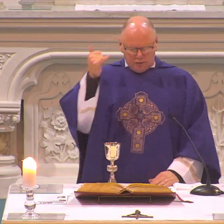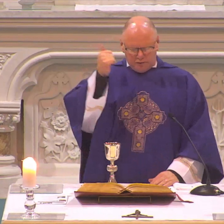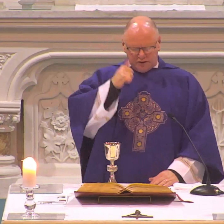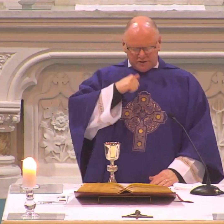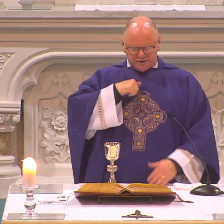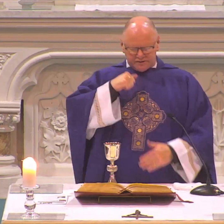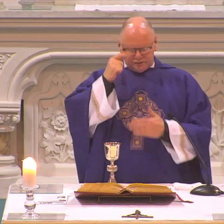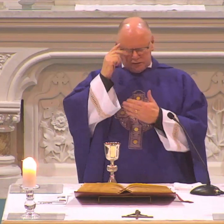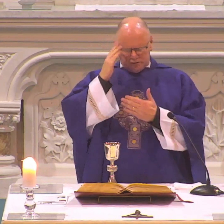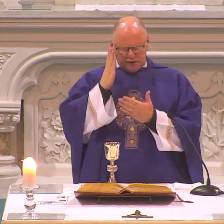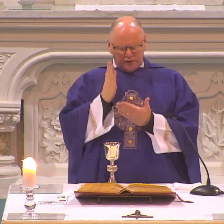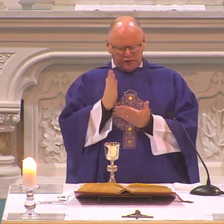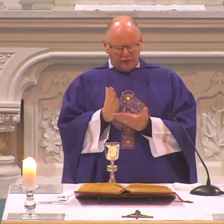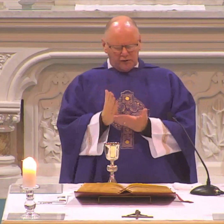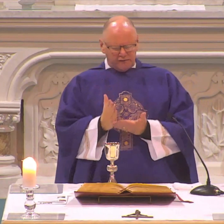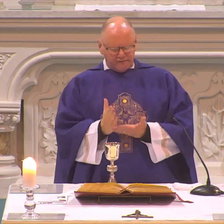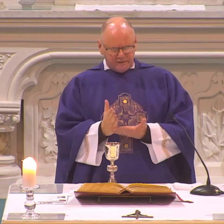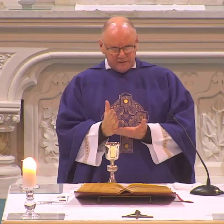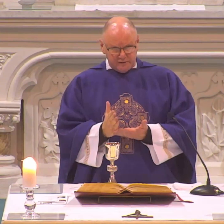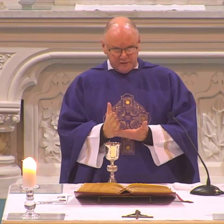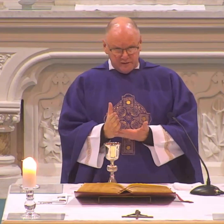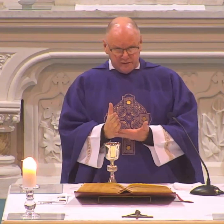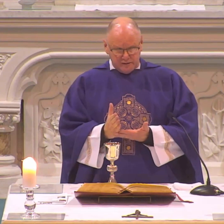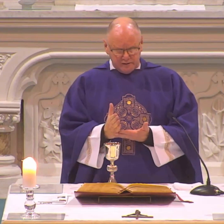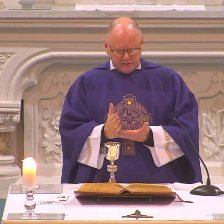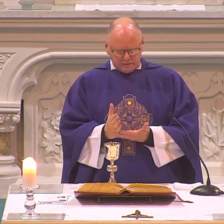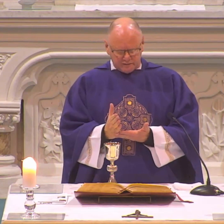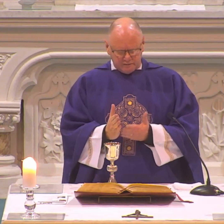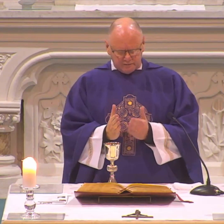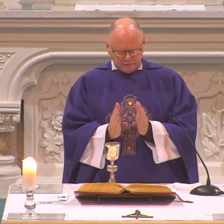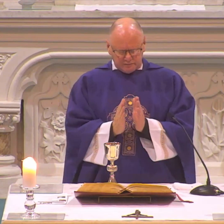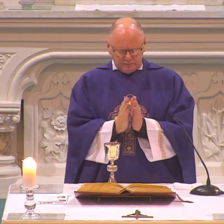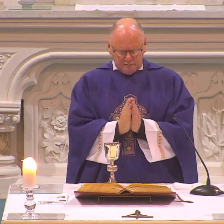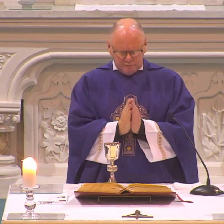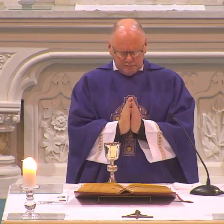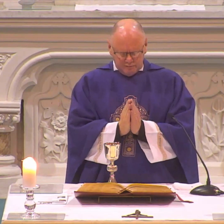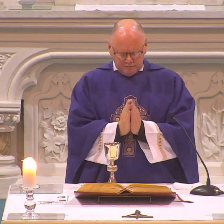The mystery of faith.